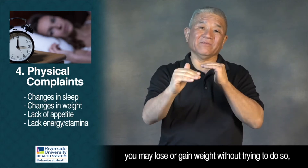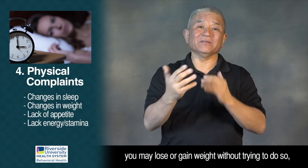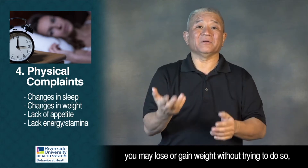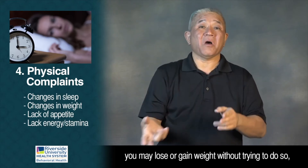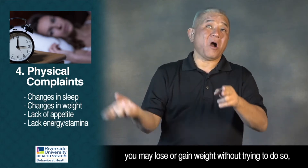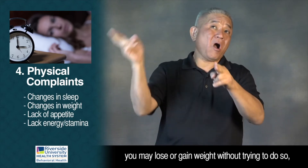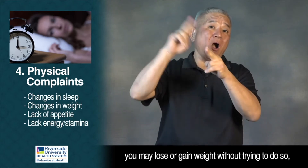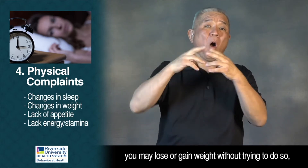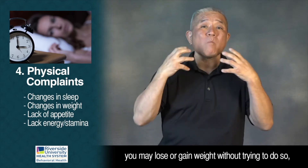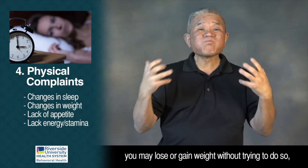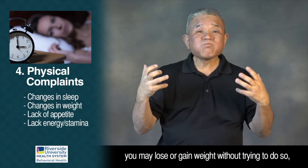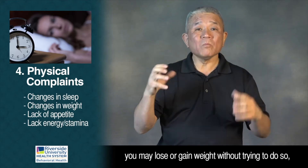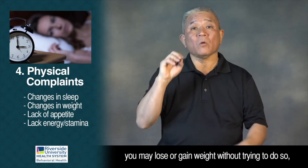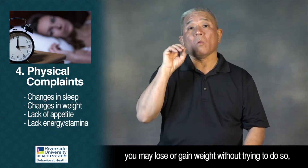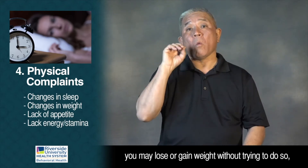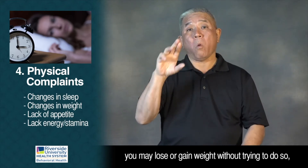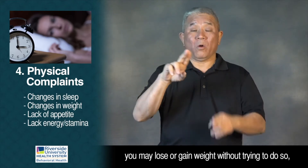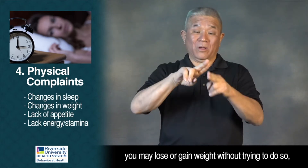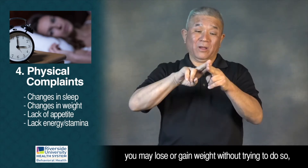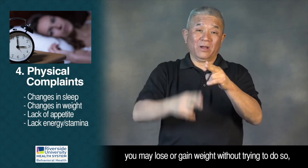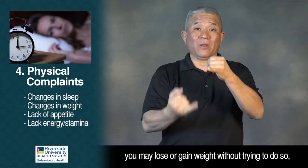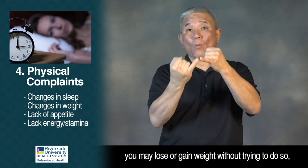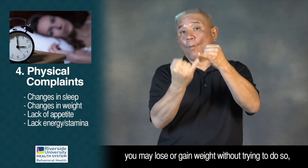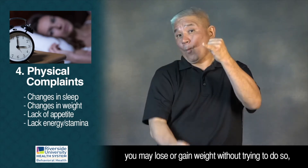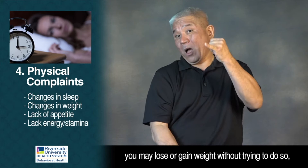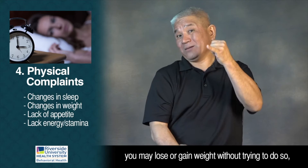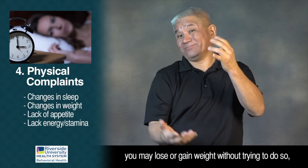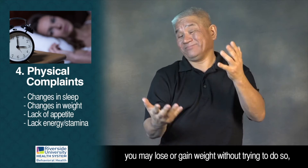You may lose or gain weight without trying to do so.